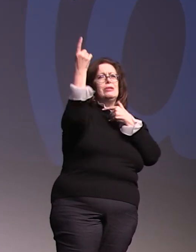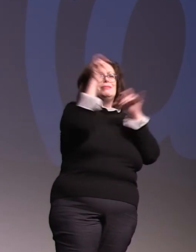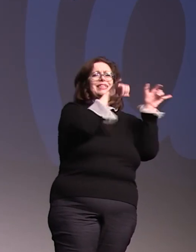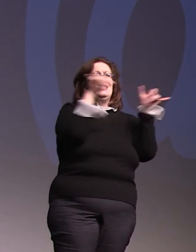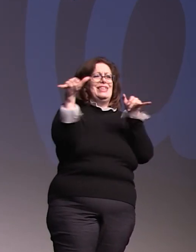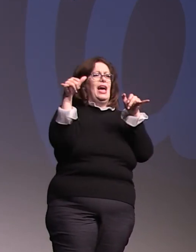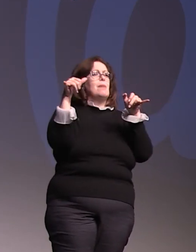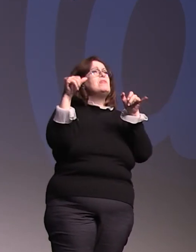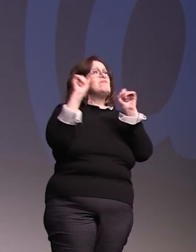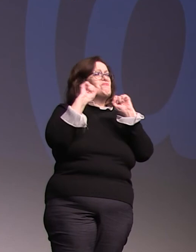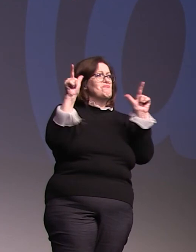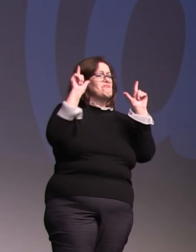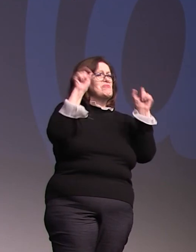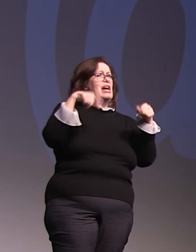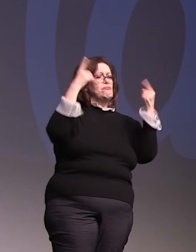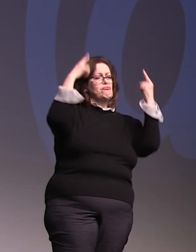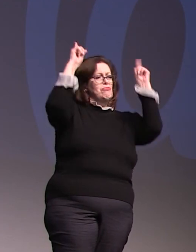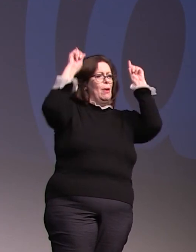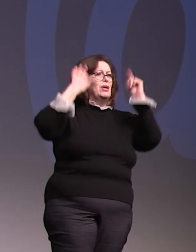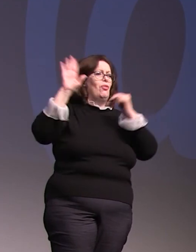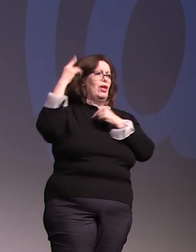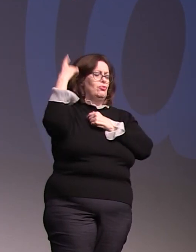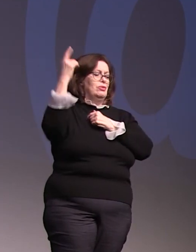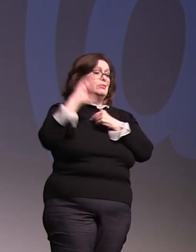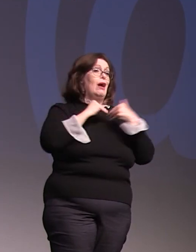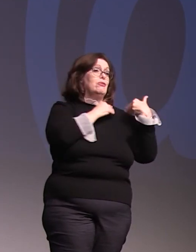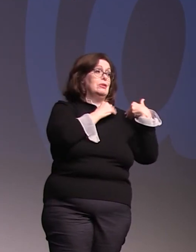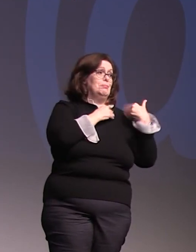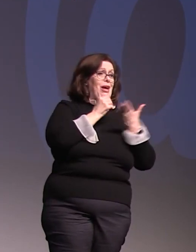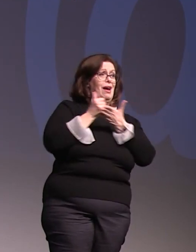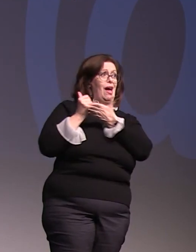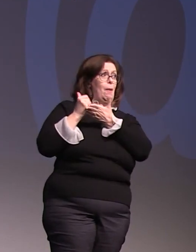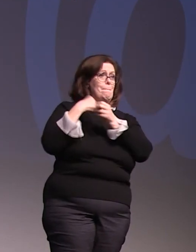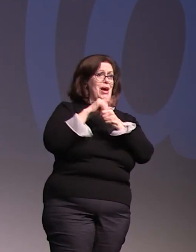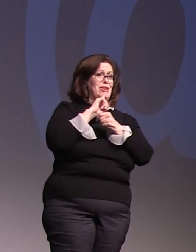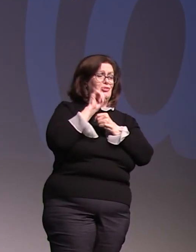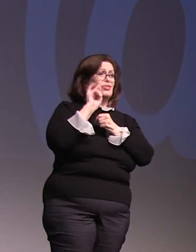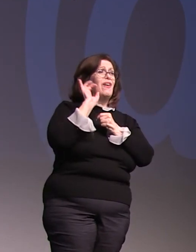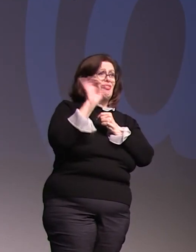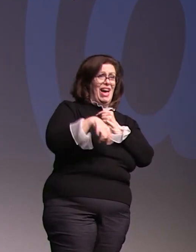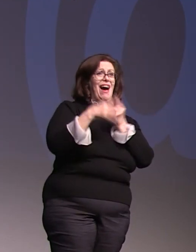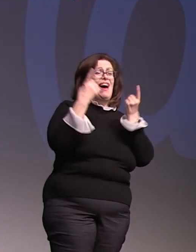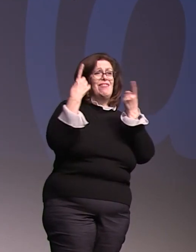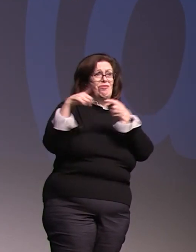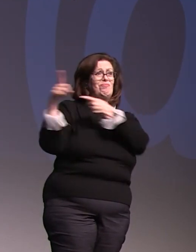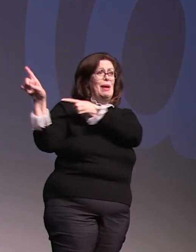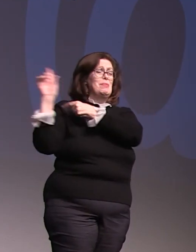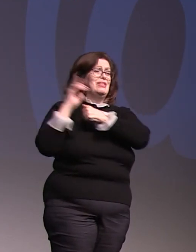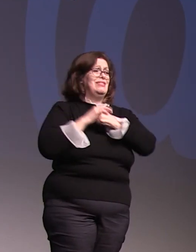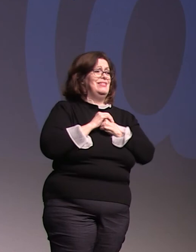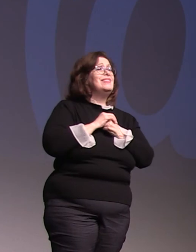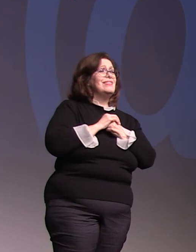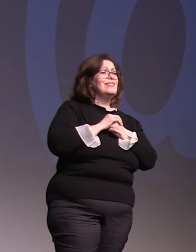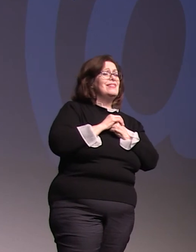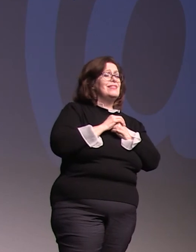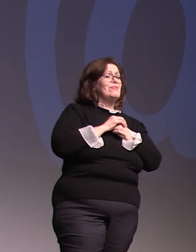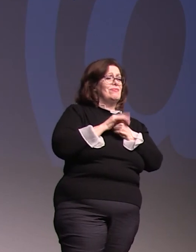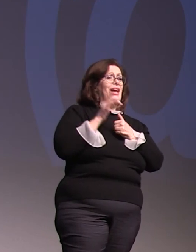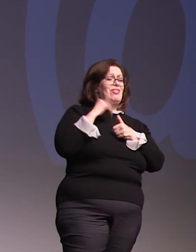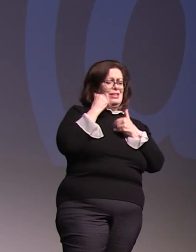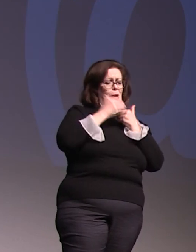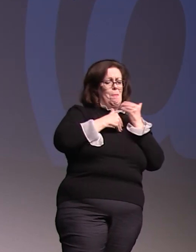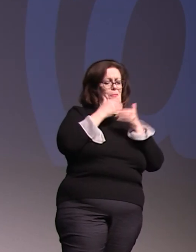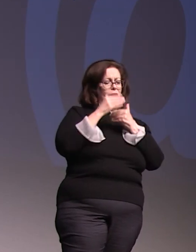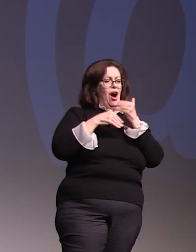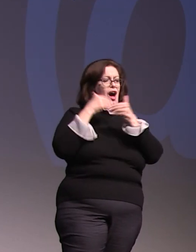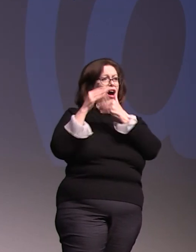dreams no matter where they live. It is our responsibility as adults to make that happen. I do believe we are on a path to doing that through this process, and I'm